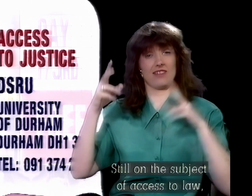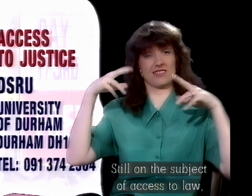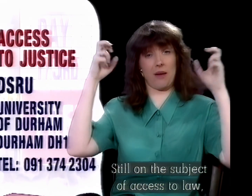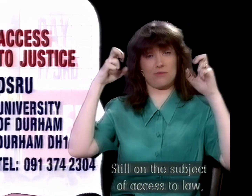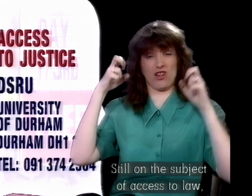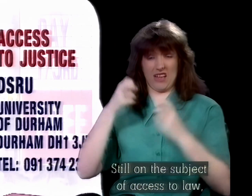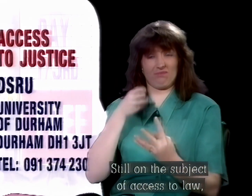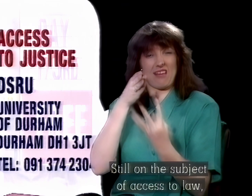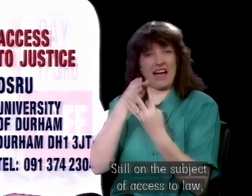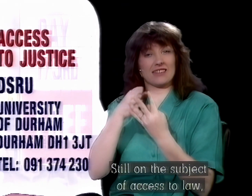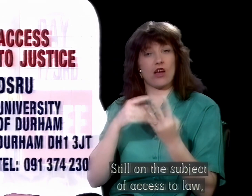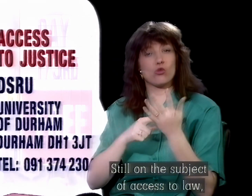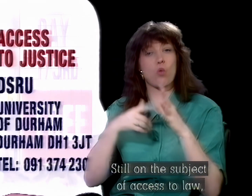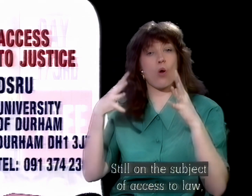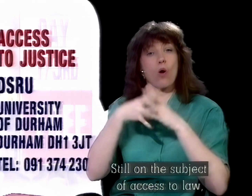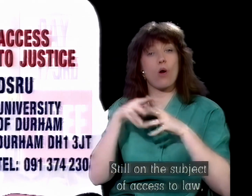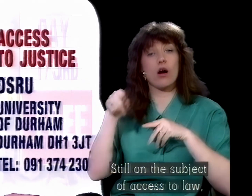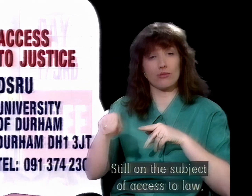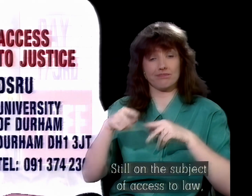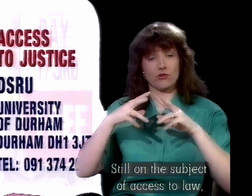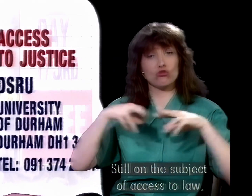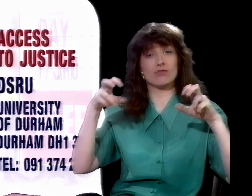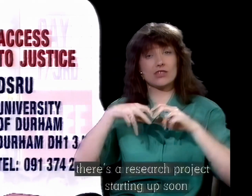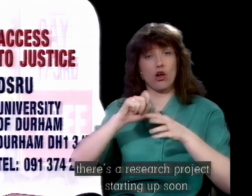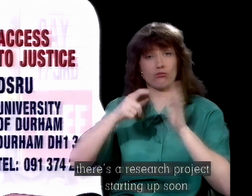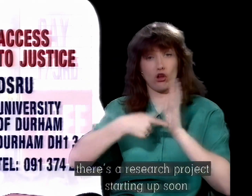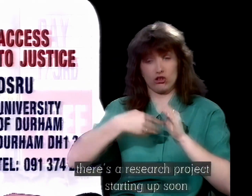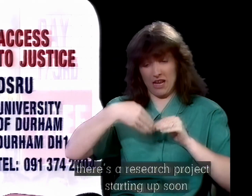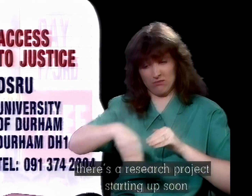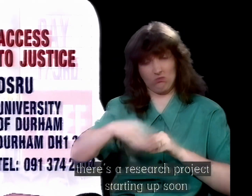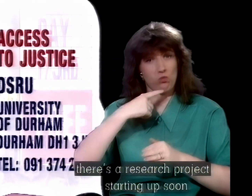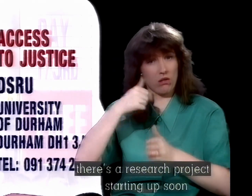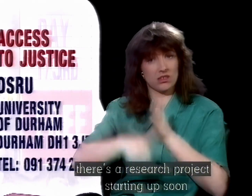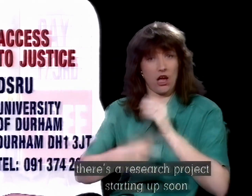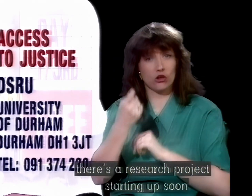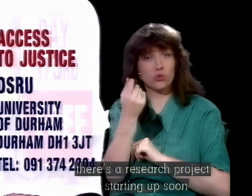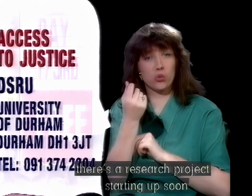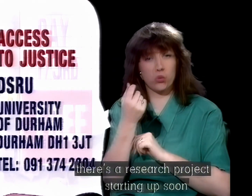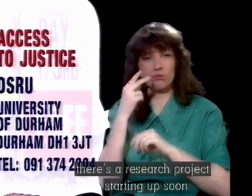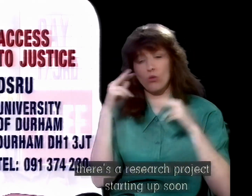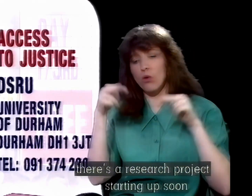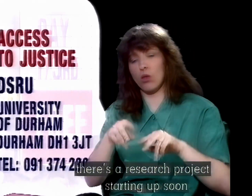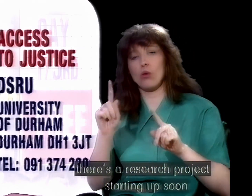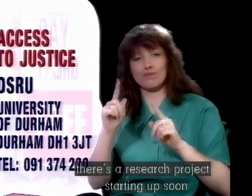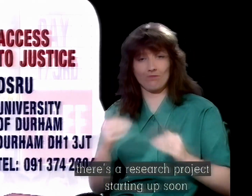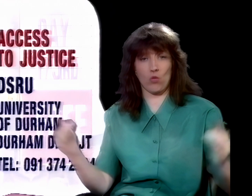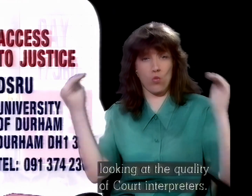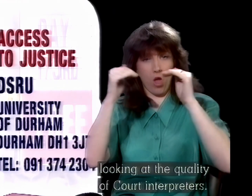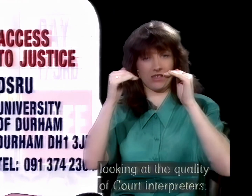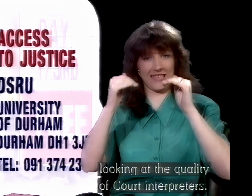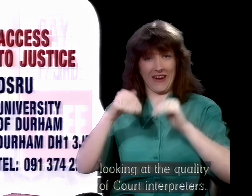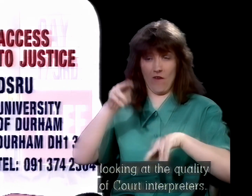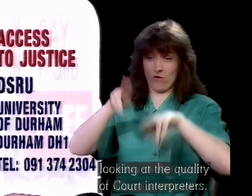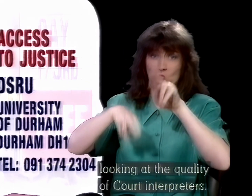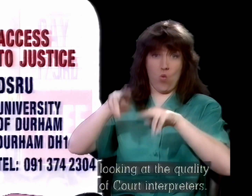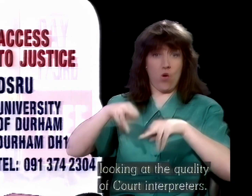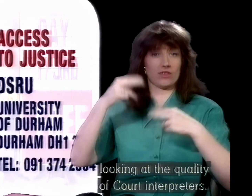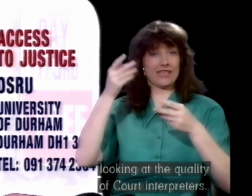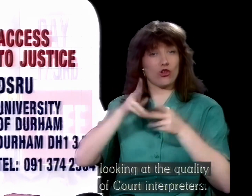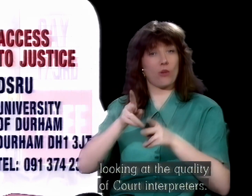We're still on the subject of access to law. There's a research project starting up soon, looking at the quality of court